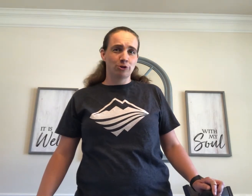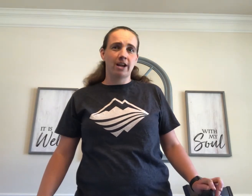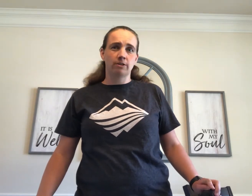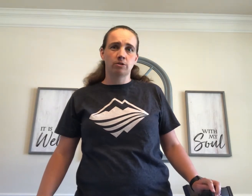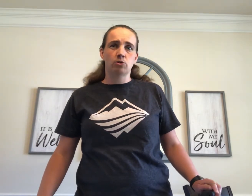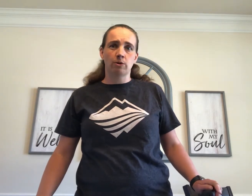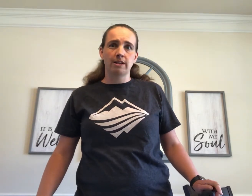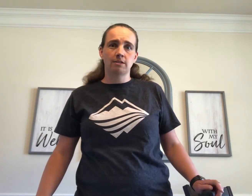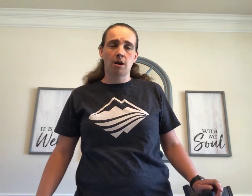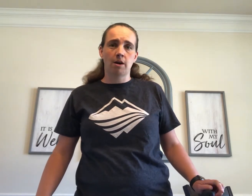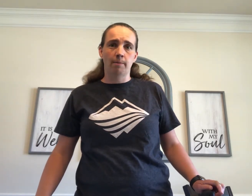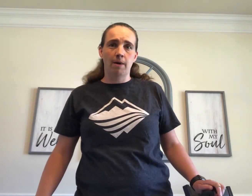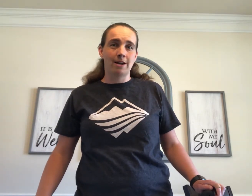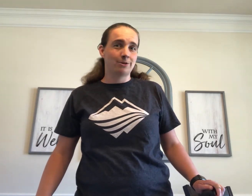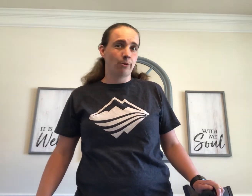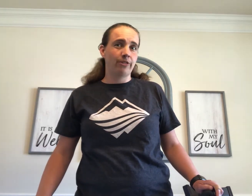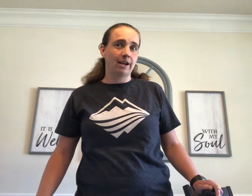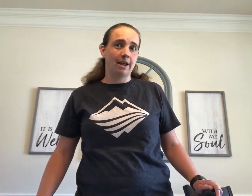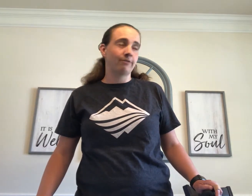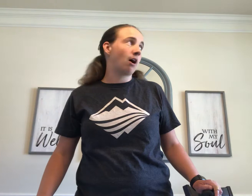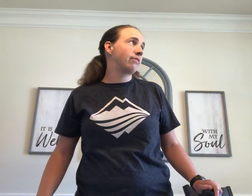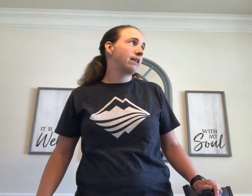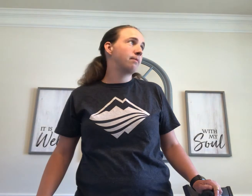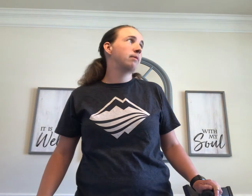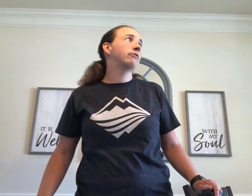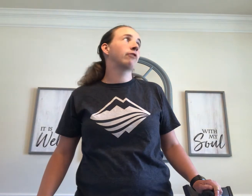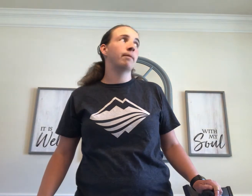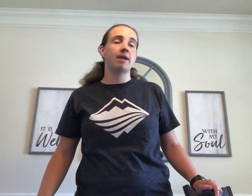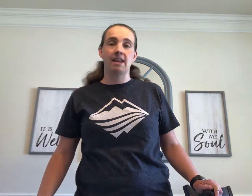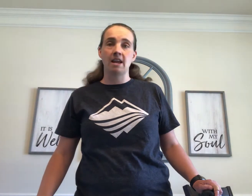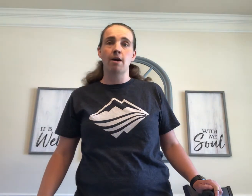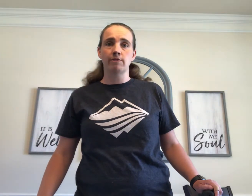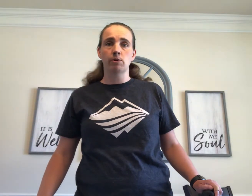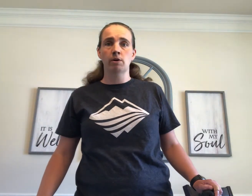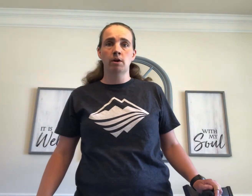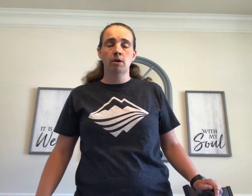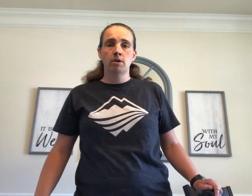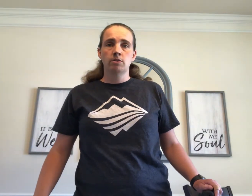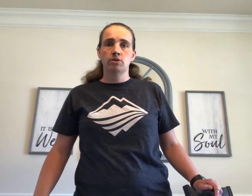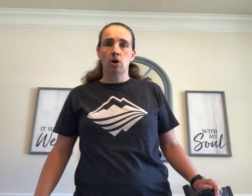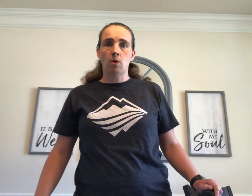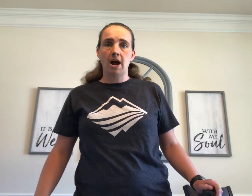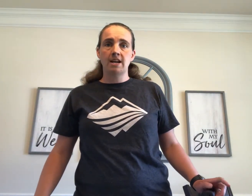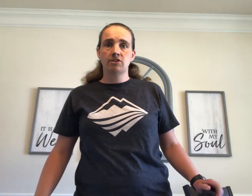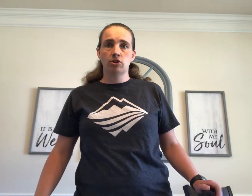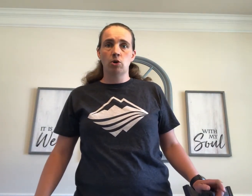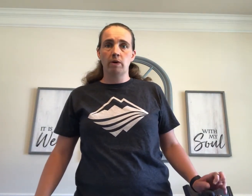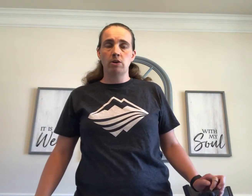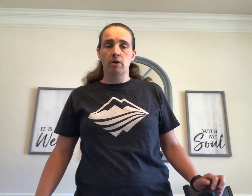childhood stories. I don't think I have gotten them from any of you, so I need to know what you are